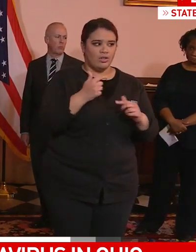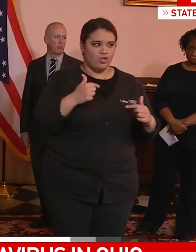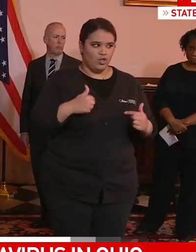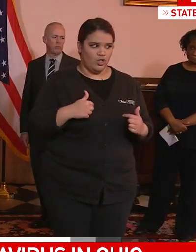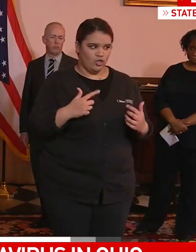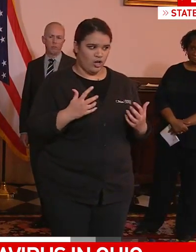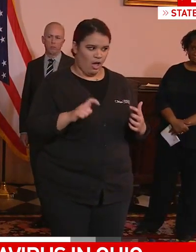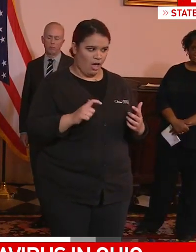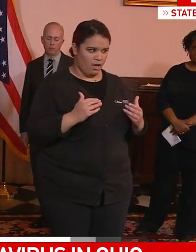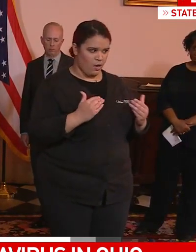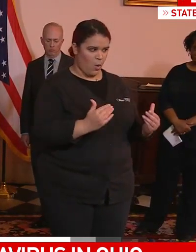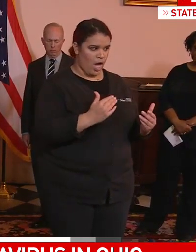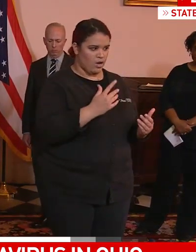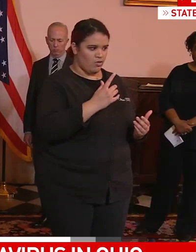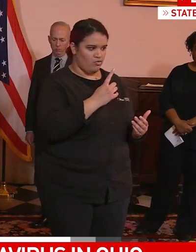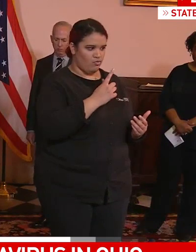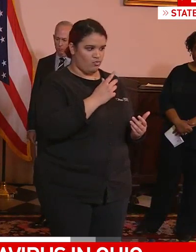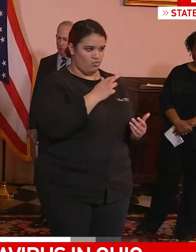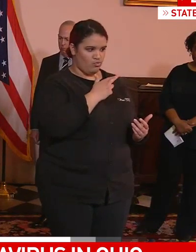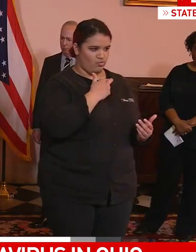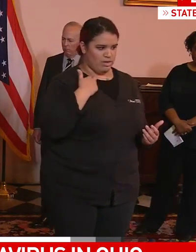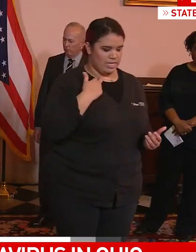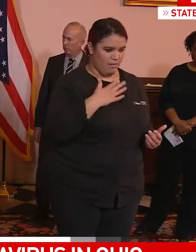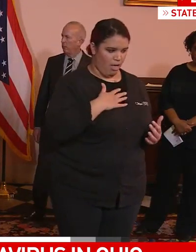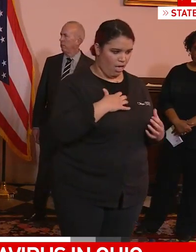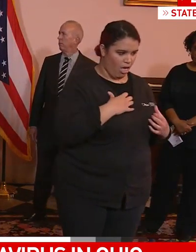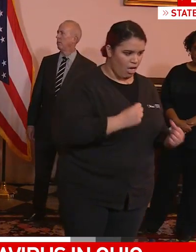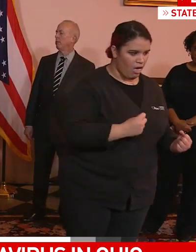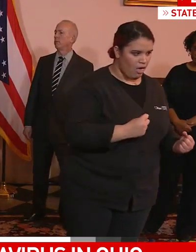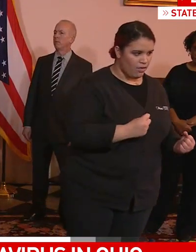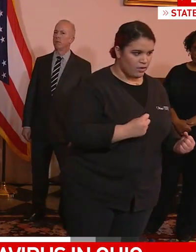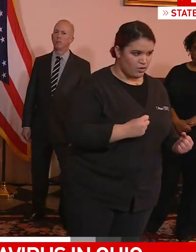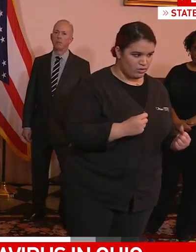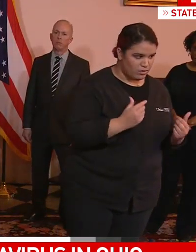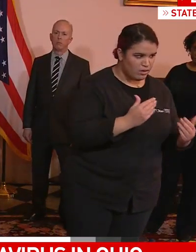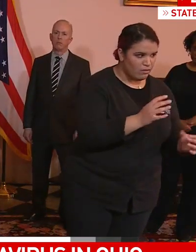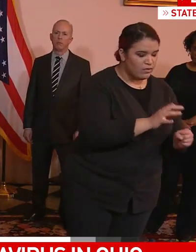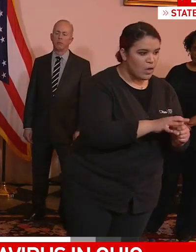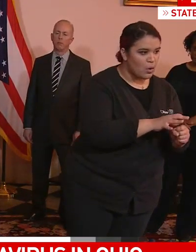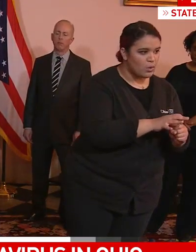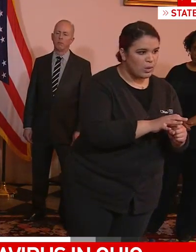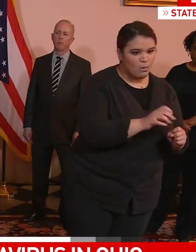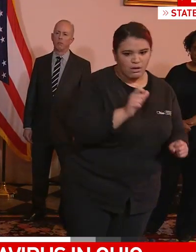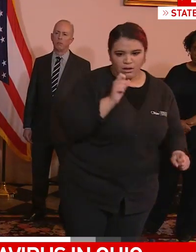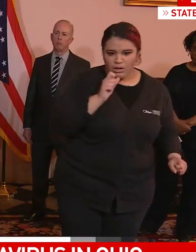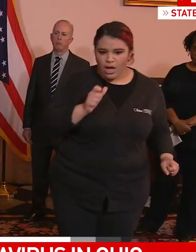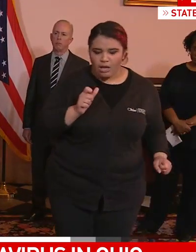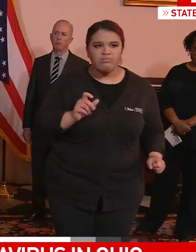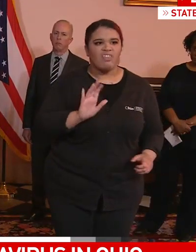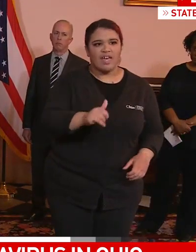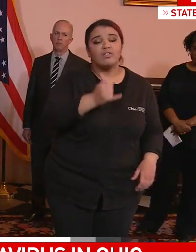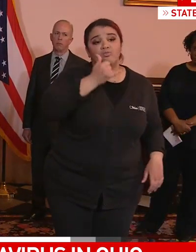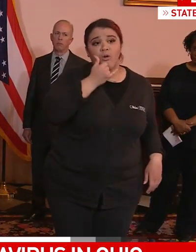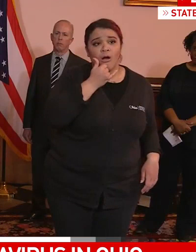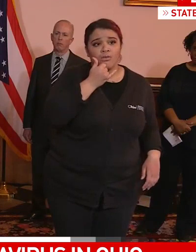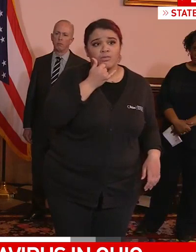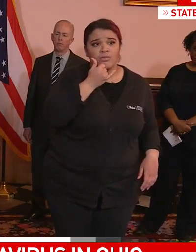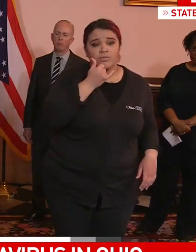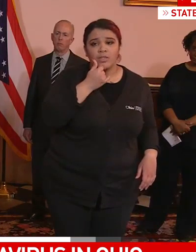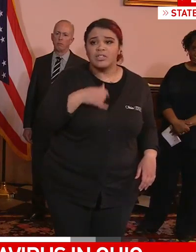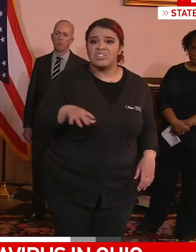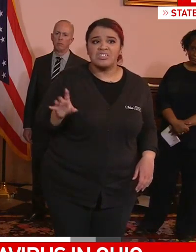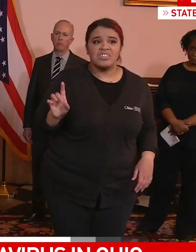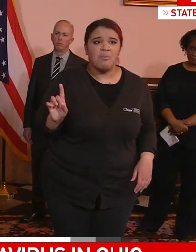their health to exercise their constitutional right. That is wrong. And so I think Democrats, Republicans,